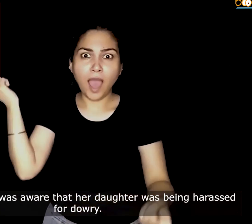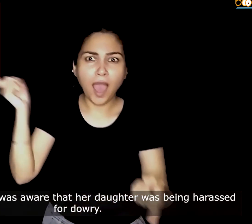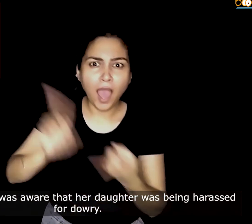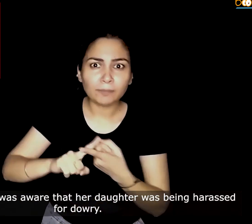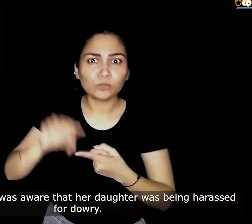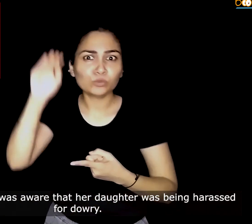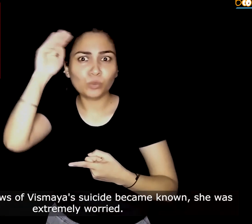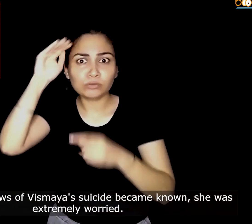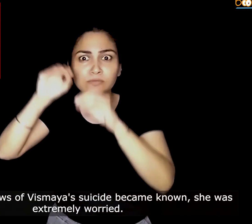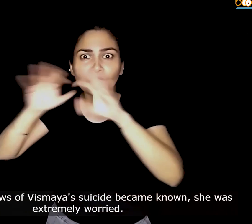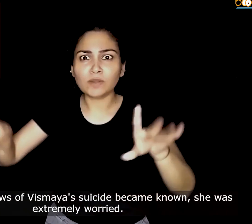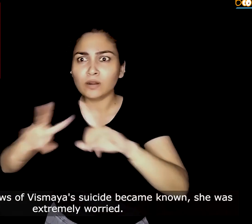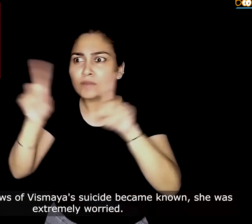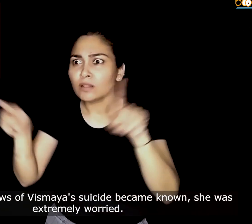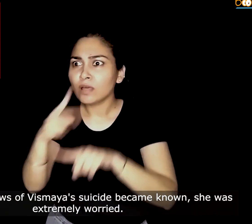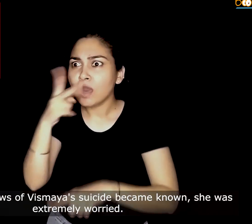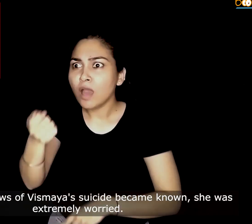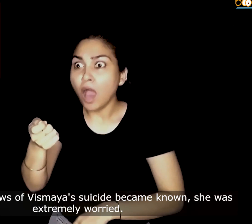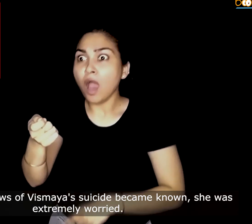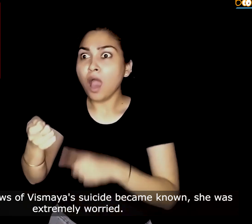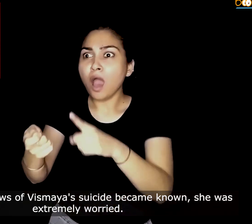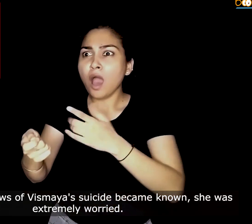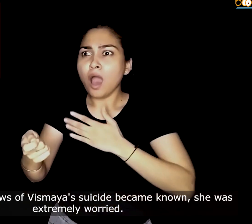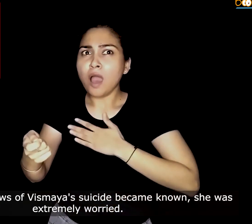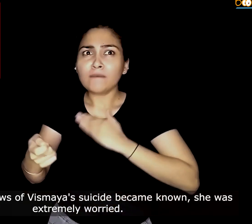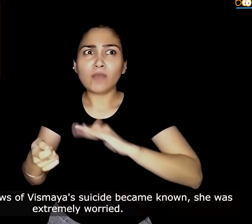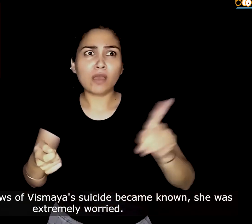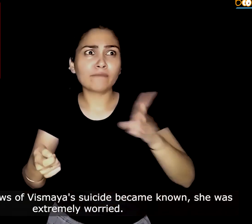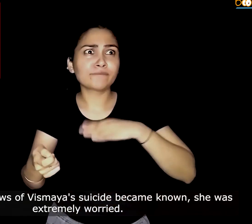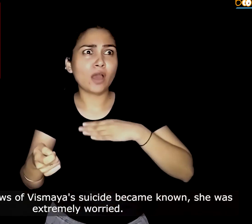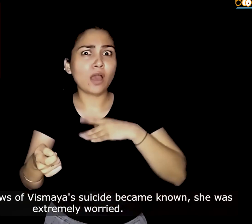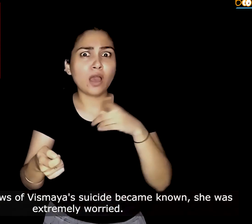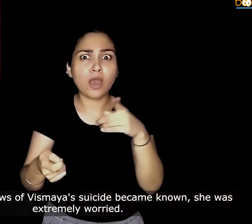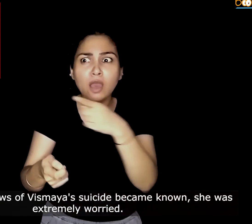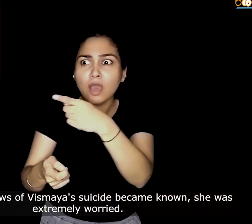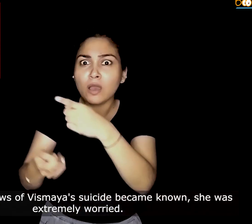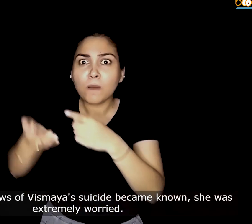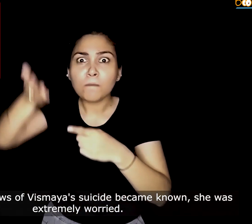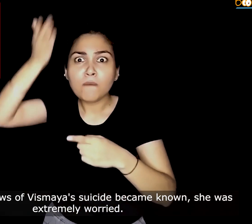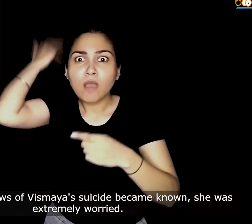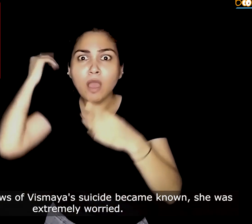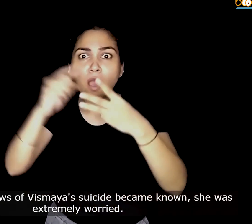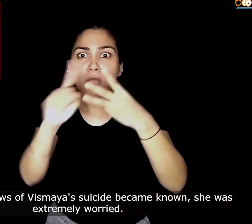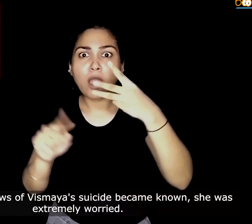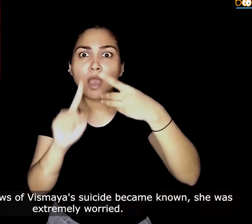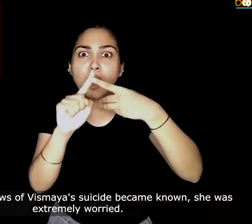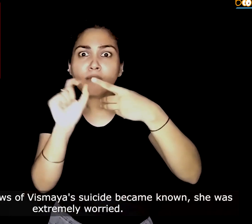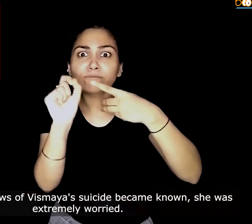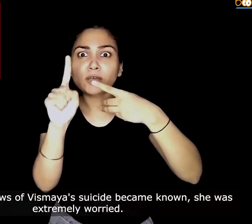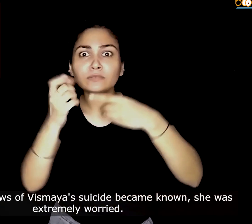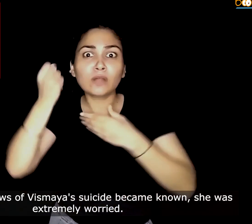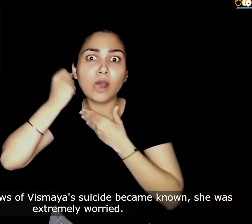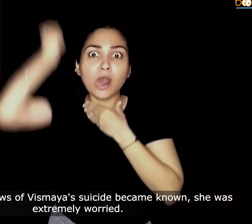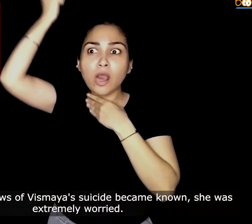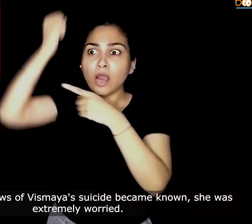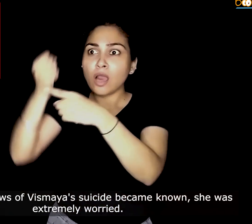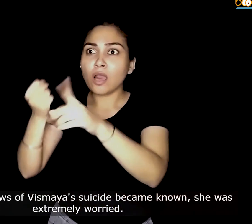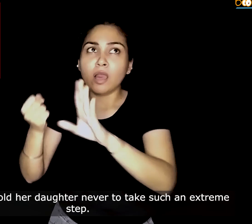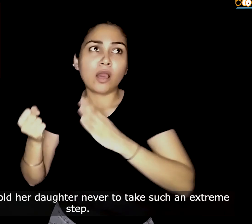dowry so when the news of vismaya's suicide became known she was extremely worried she